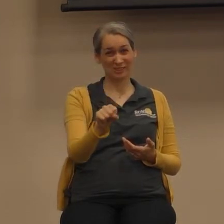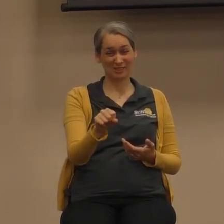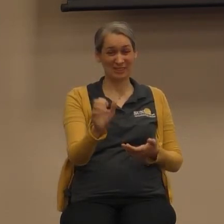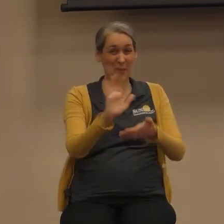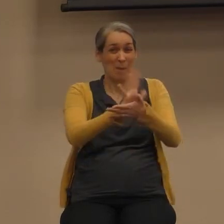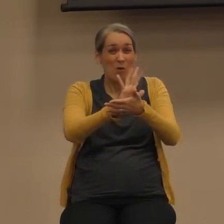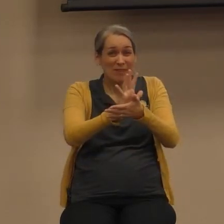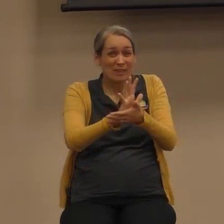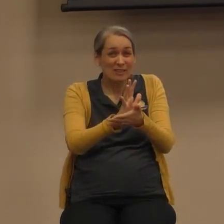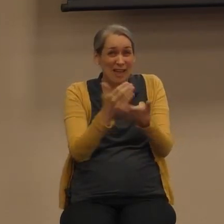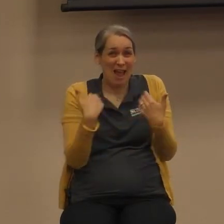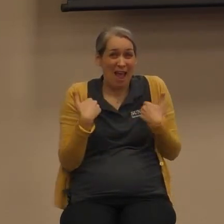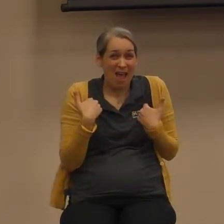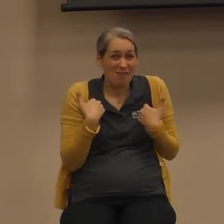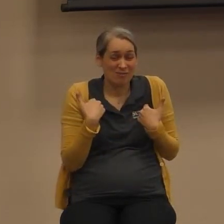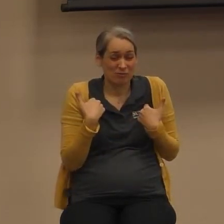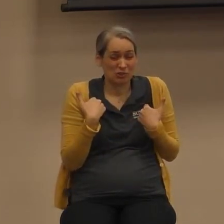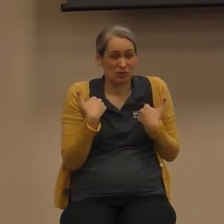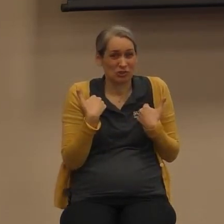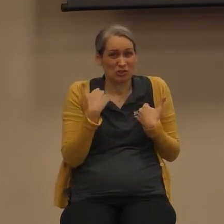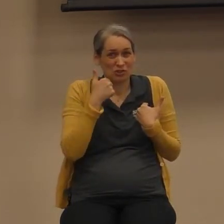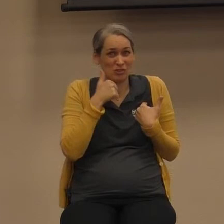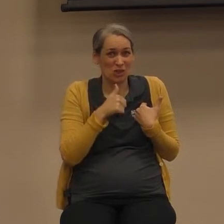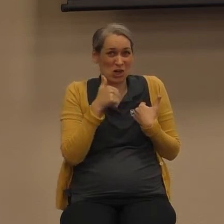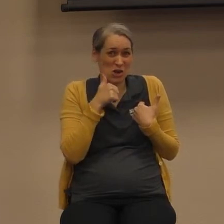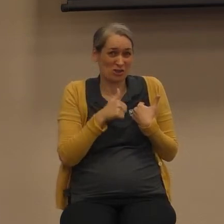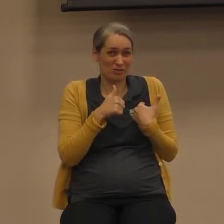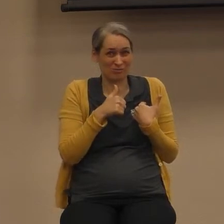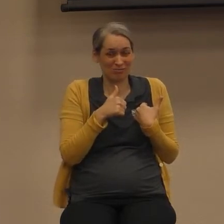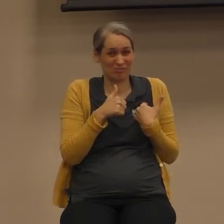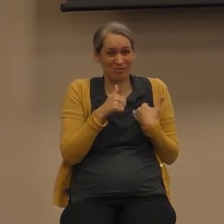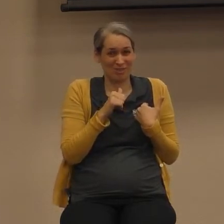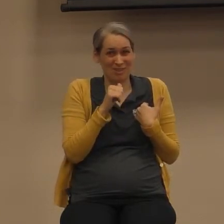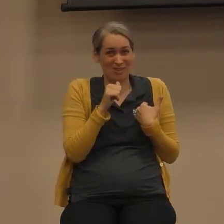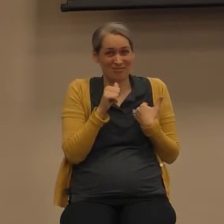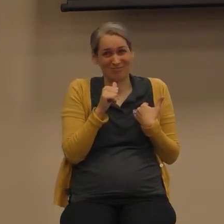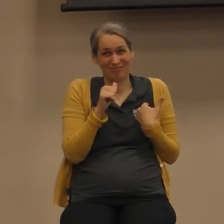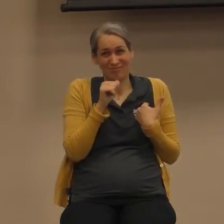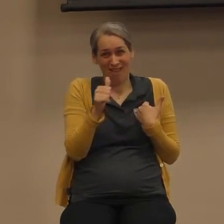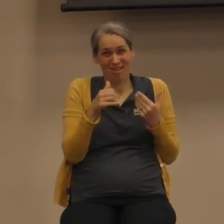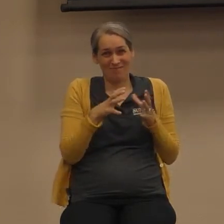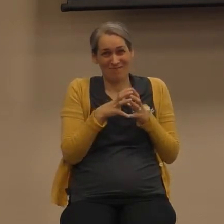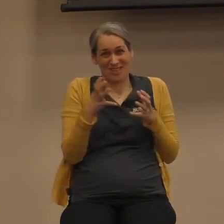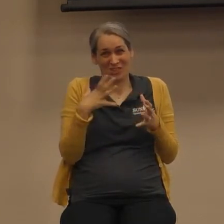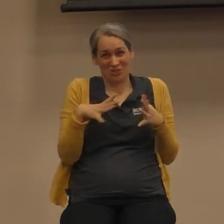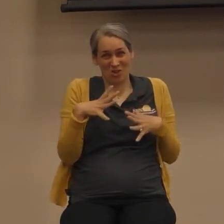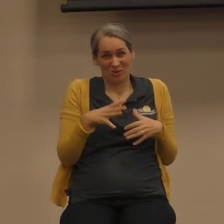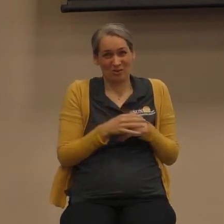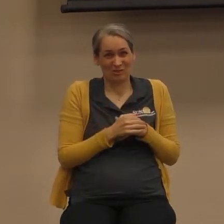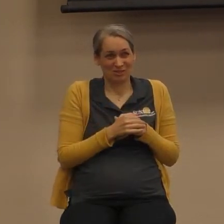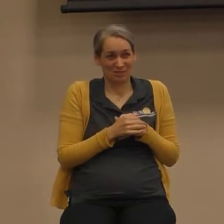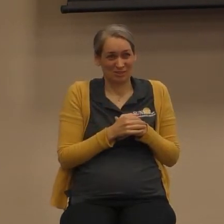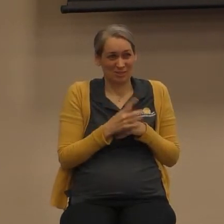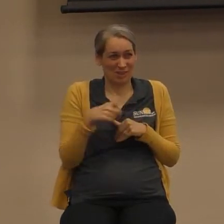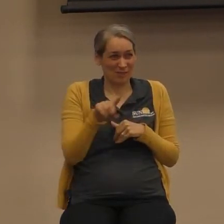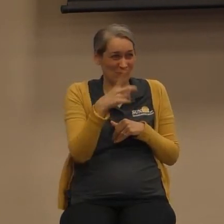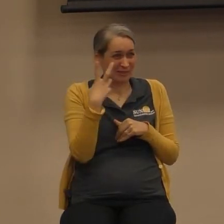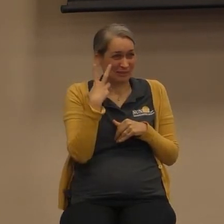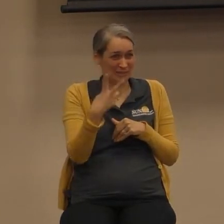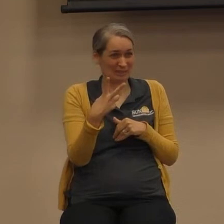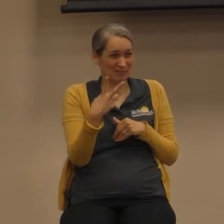Suicide Squad with Harley Quinn. I've never seen that either, but how do I know this? If you haven't seen that, have you seen the commercials for them, the